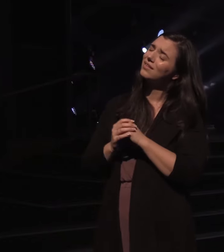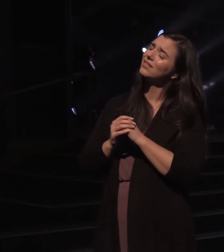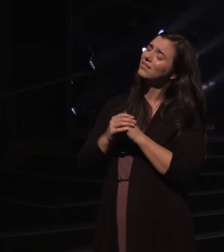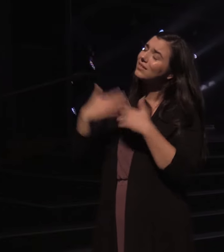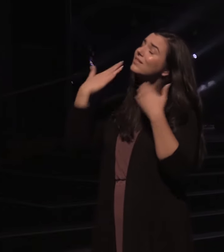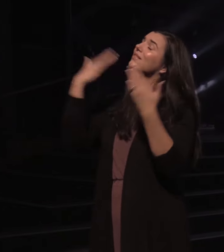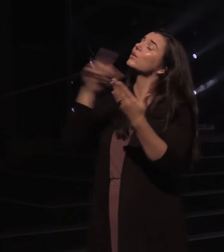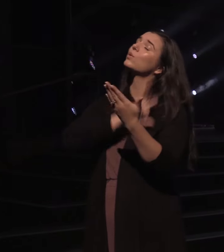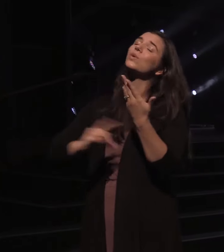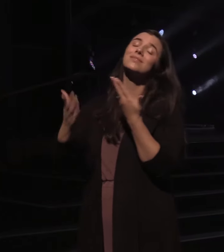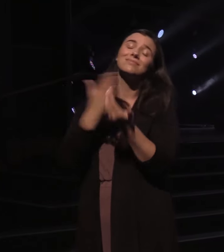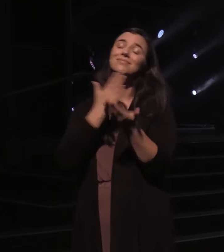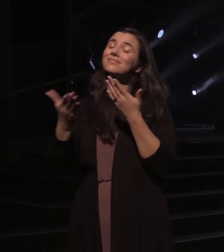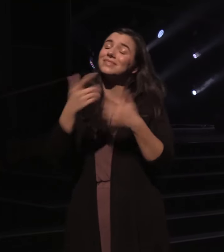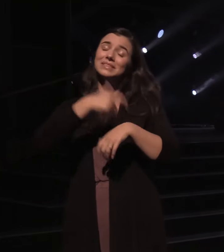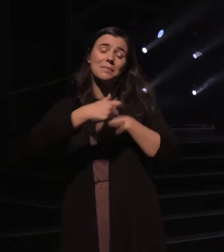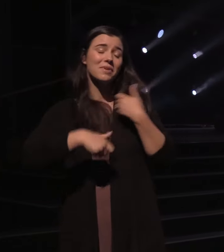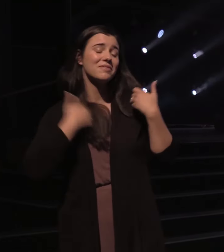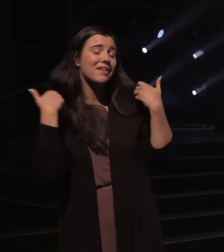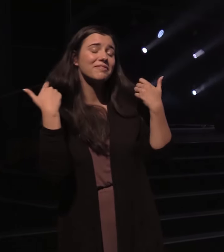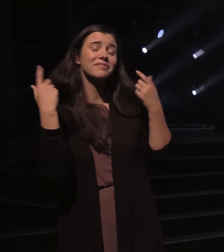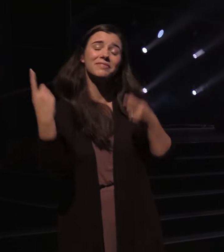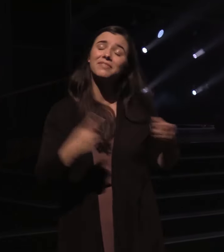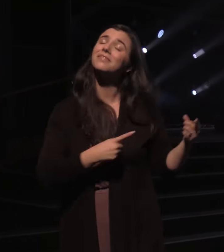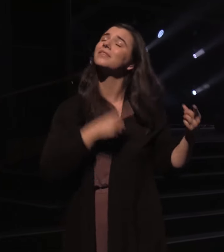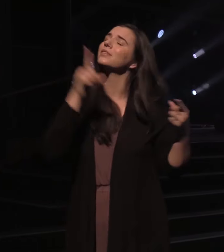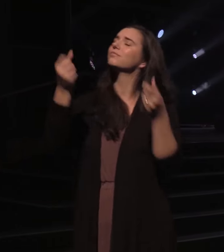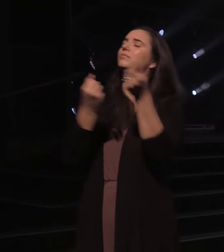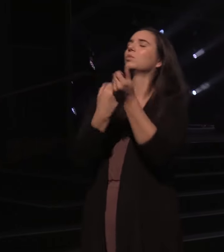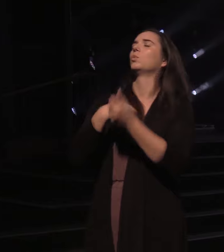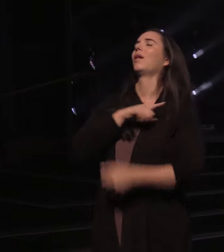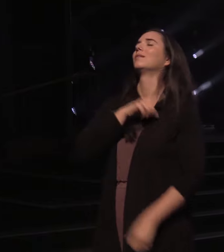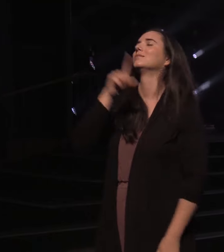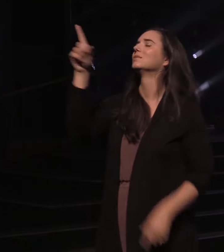you that no matter the season, that you're there for us.